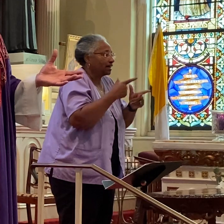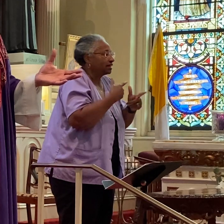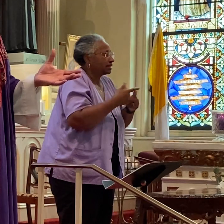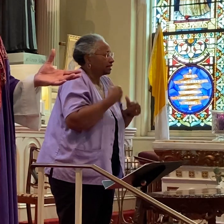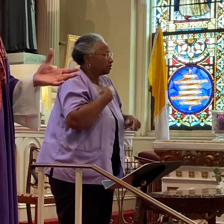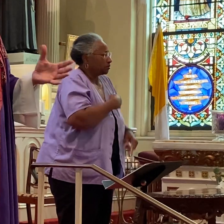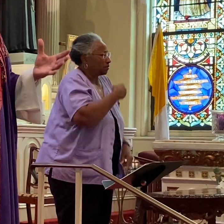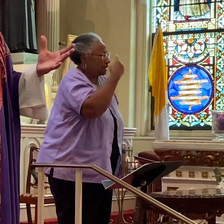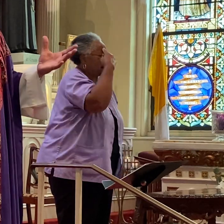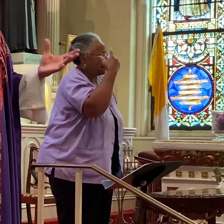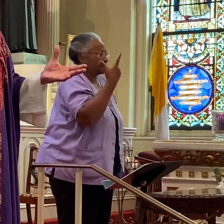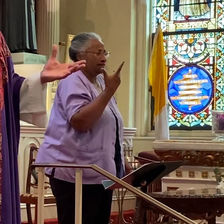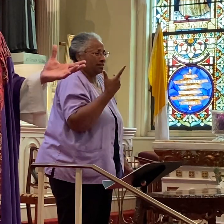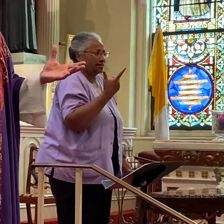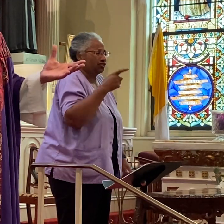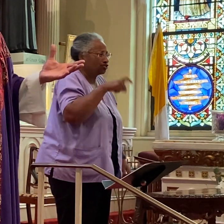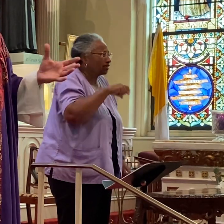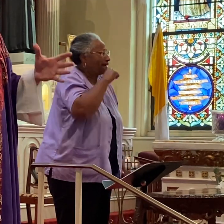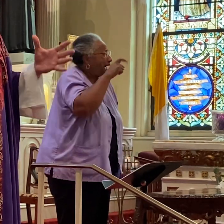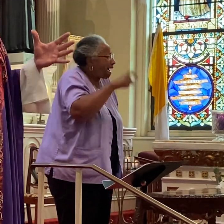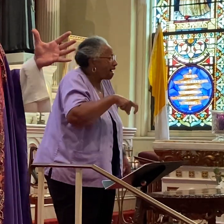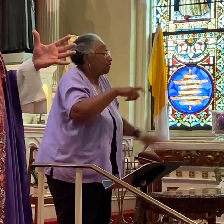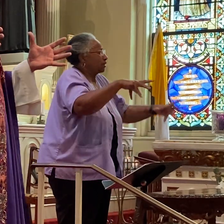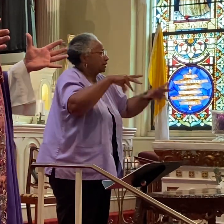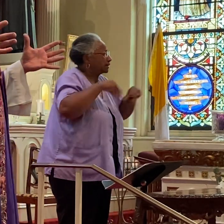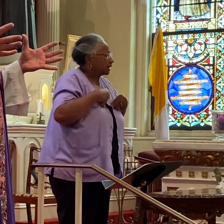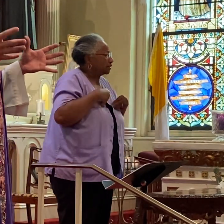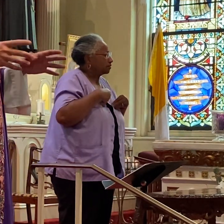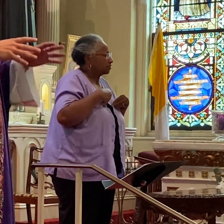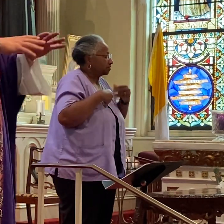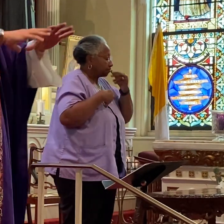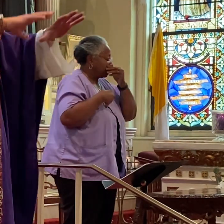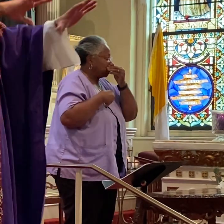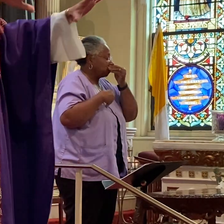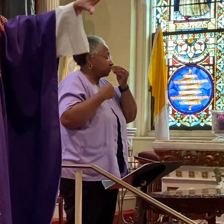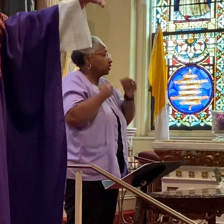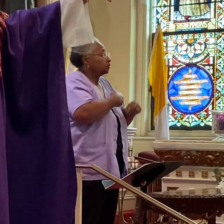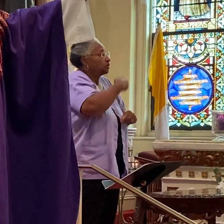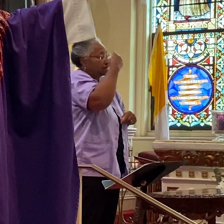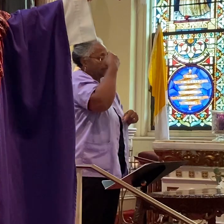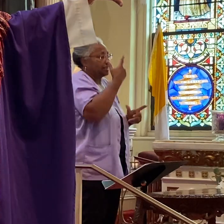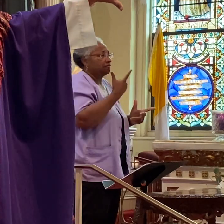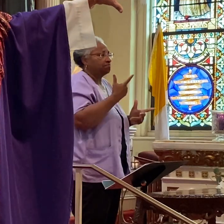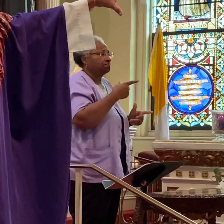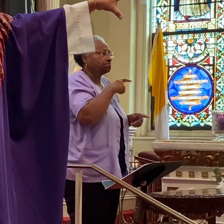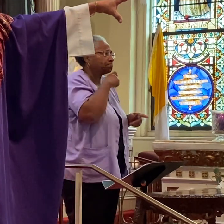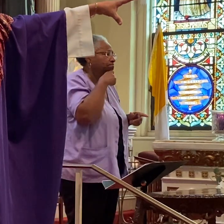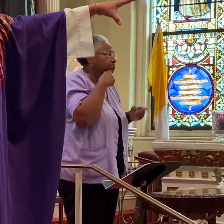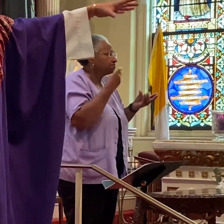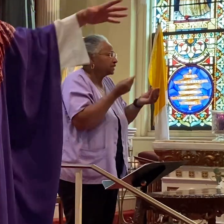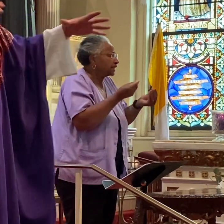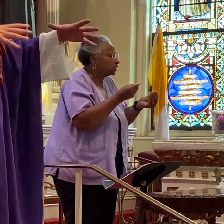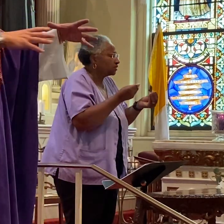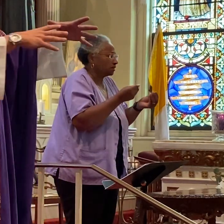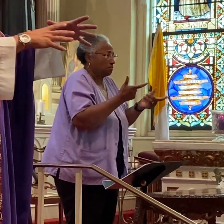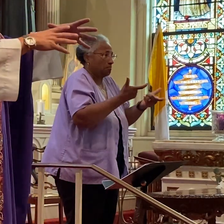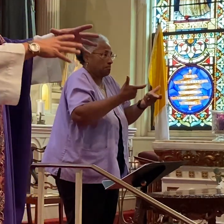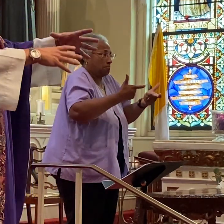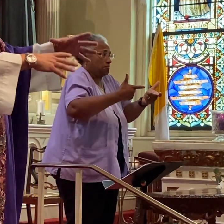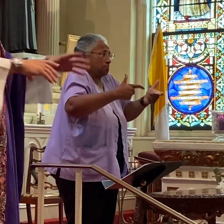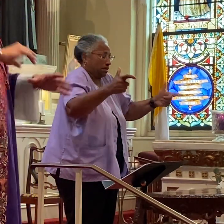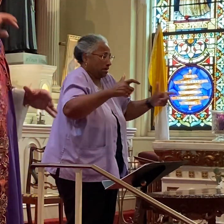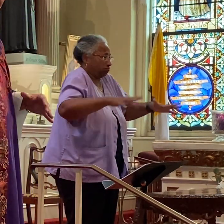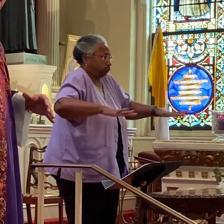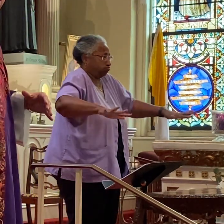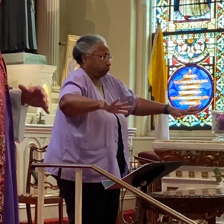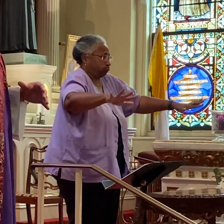endure this. So quickly we realized the desert is a very spacious place, and we could take all